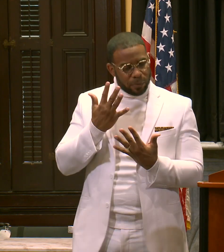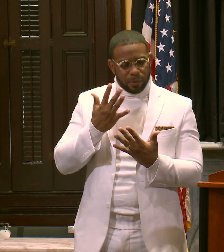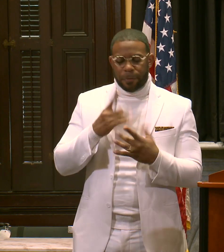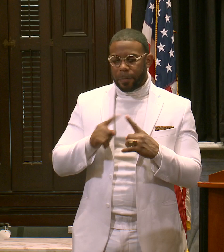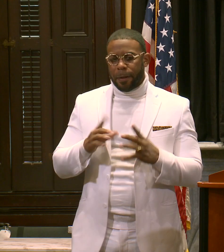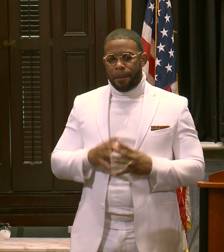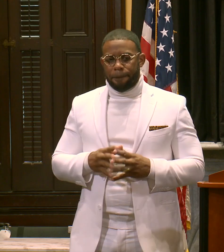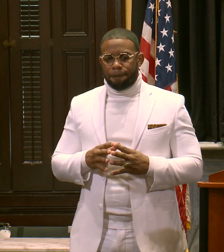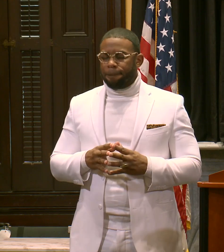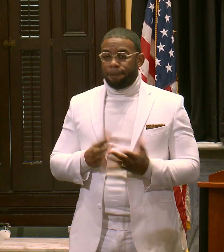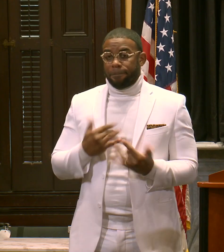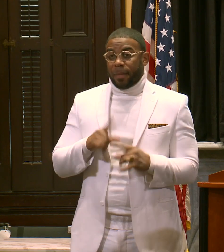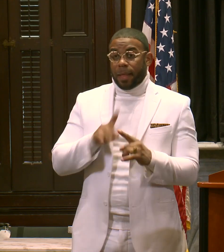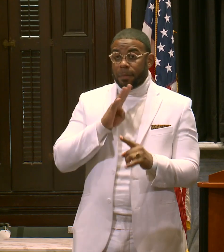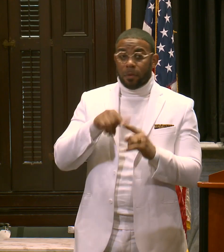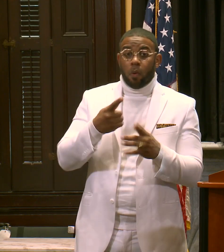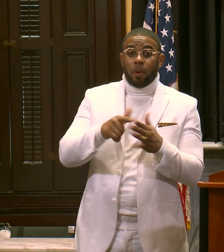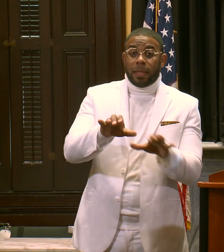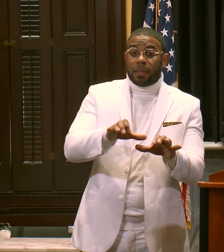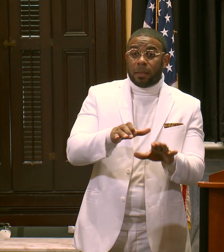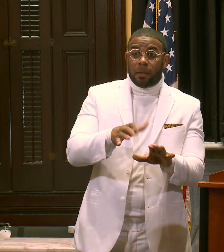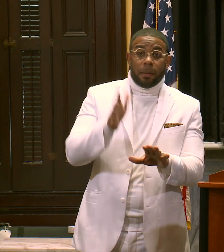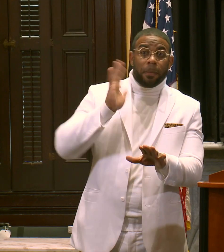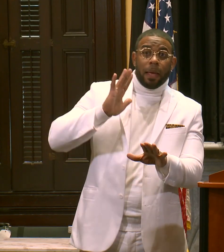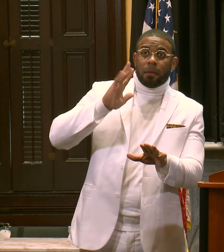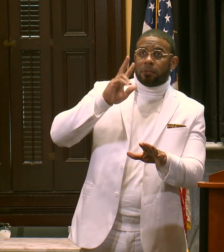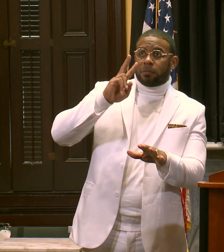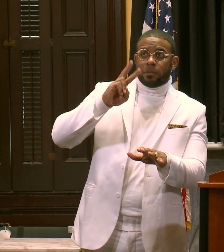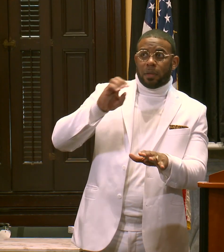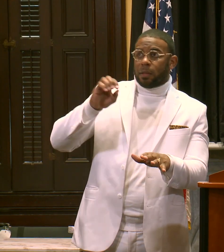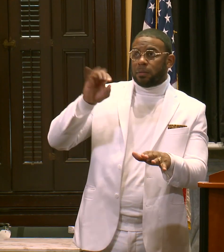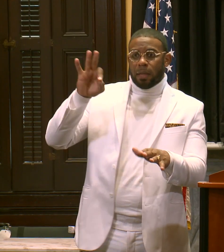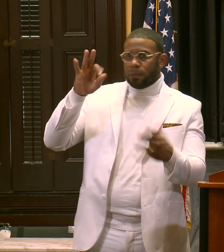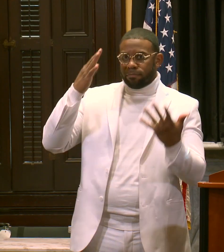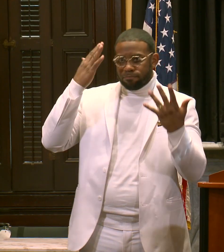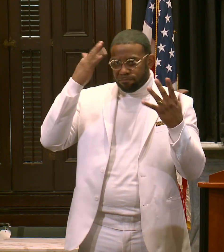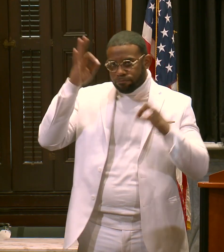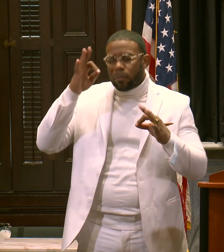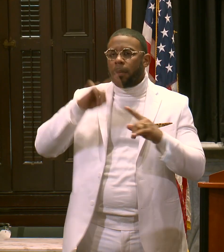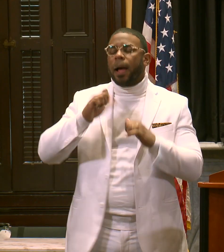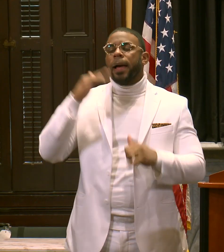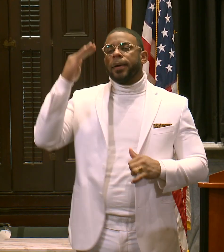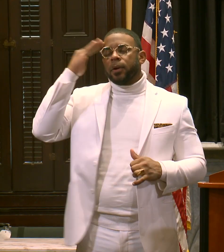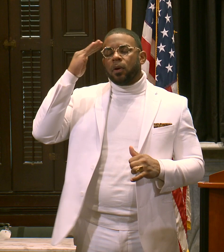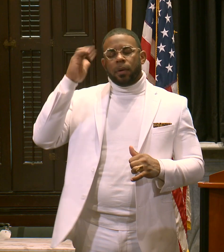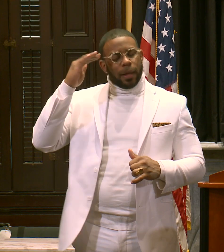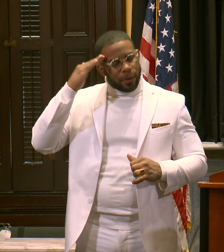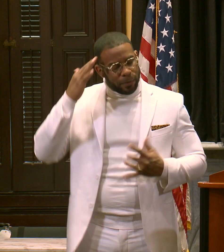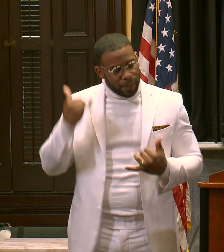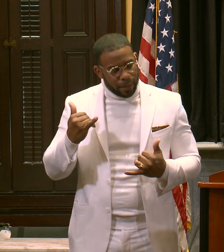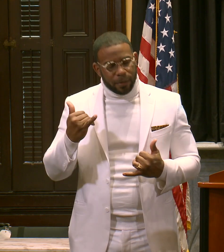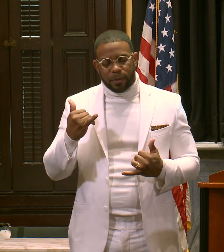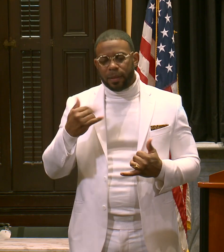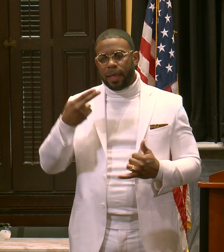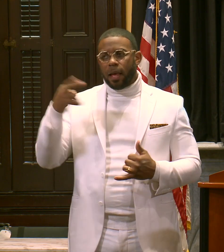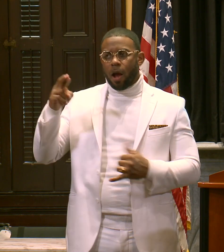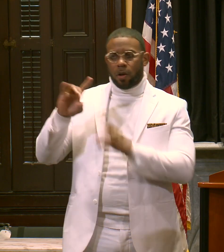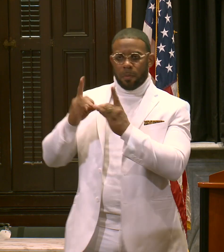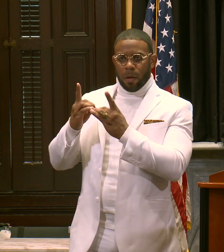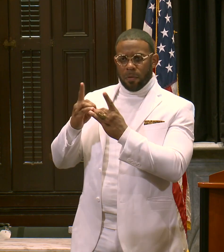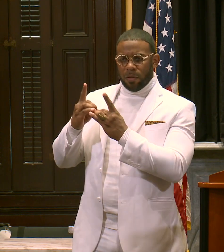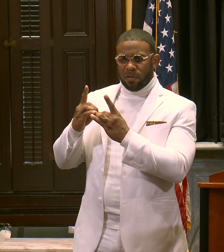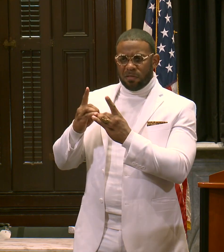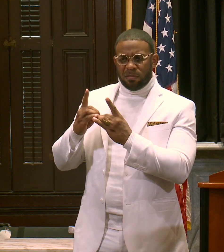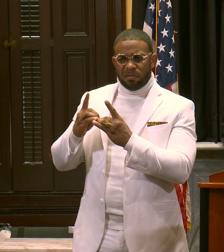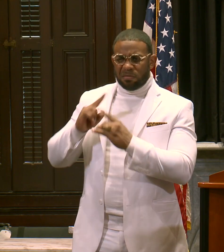but I can't speak to what they did back in 2009, but I know now that the HR department has a